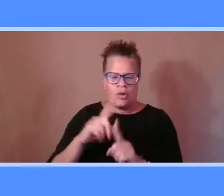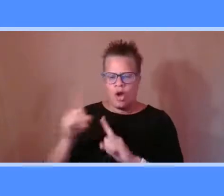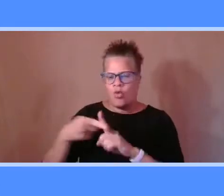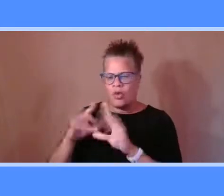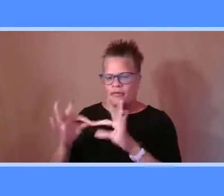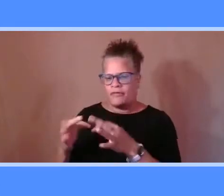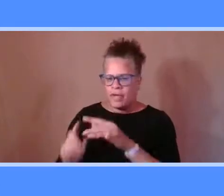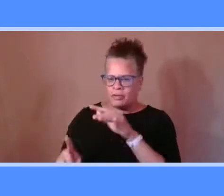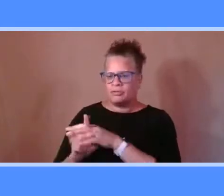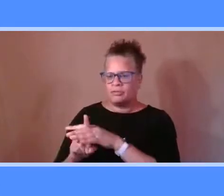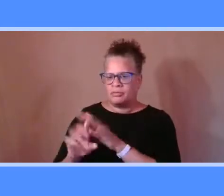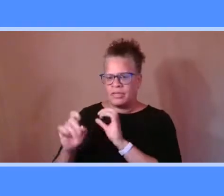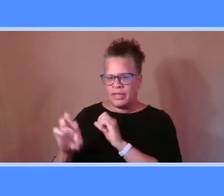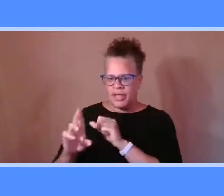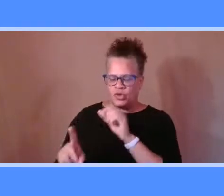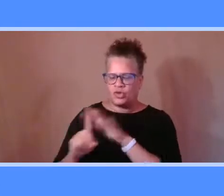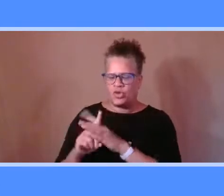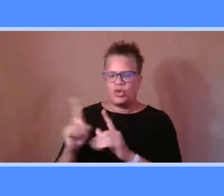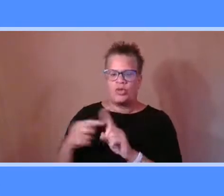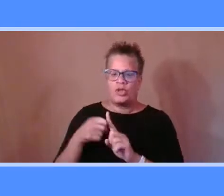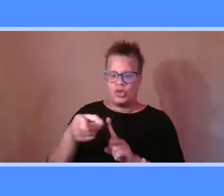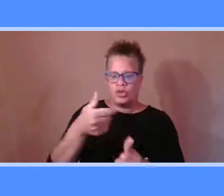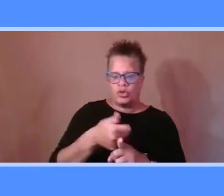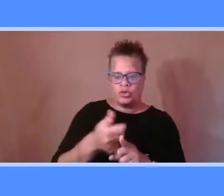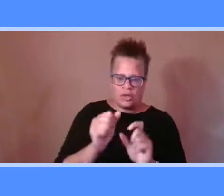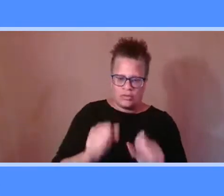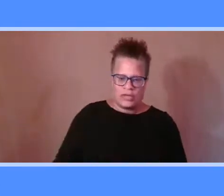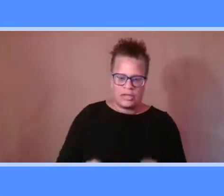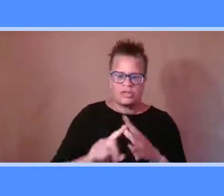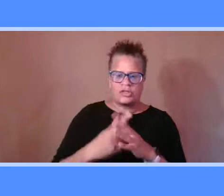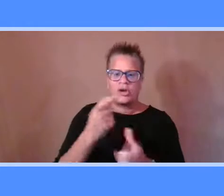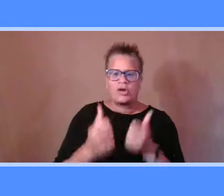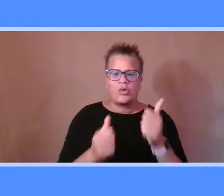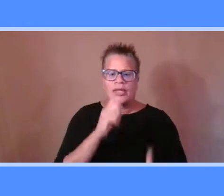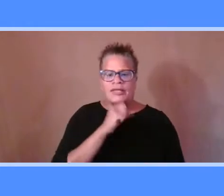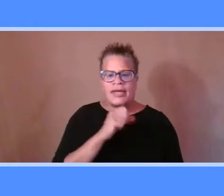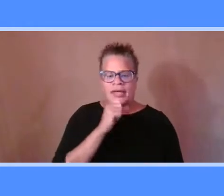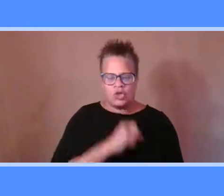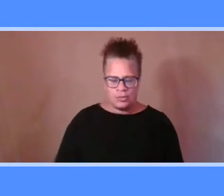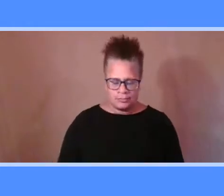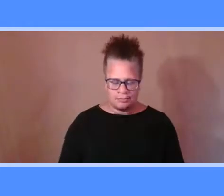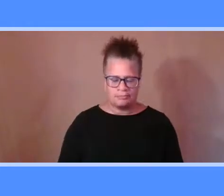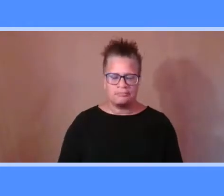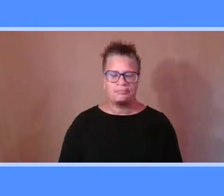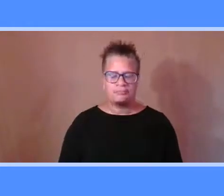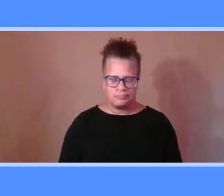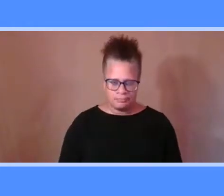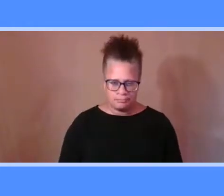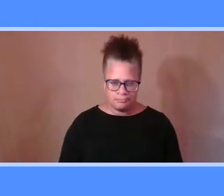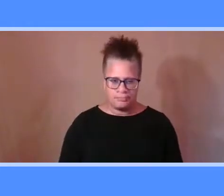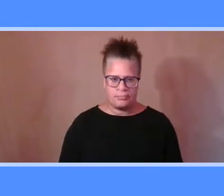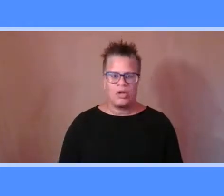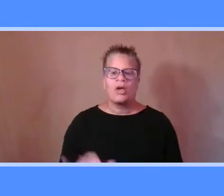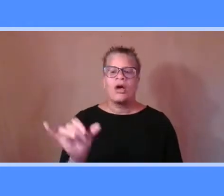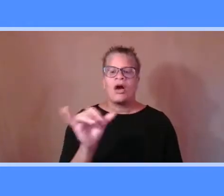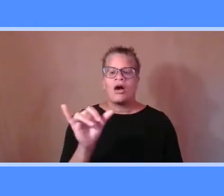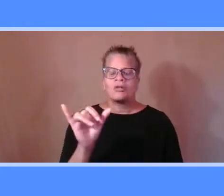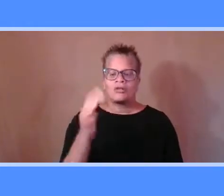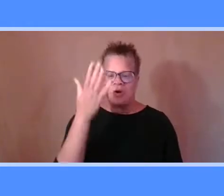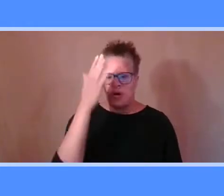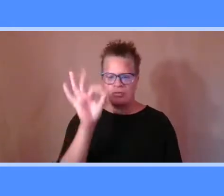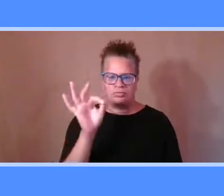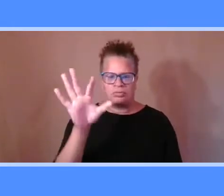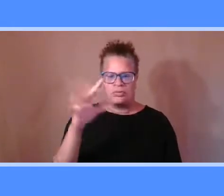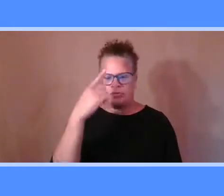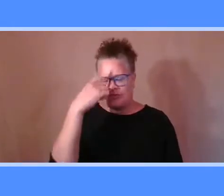in terms of when to start. Finally, I wanted to just put in a plug